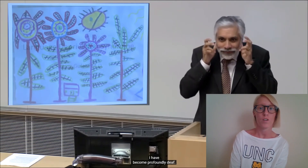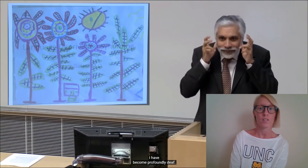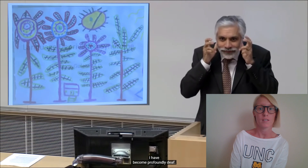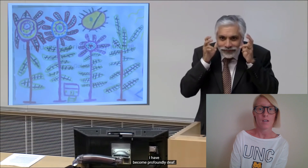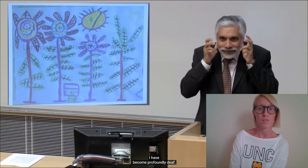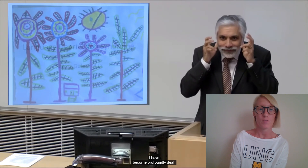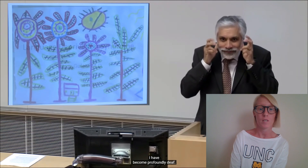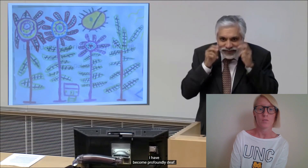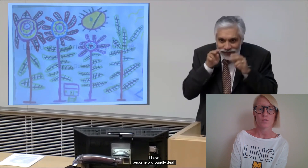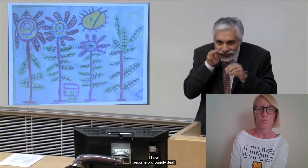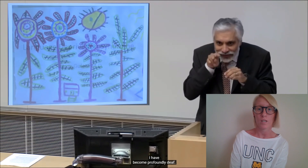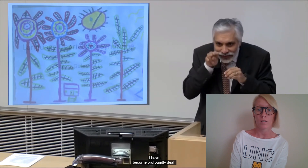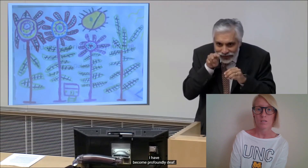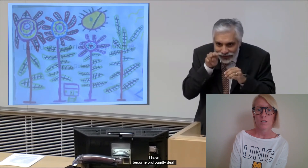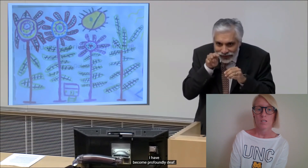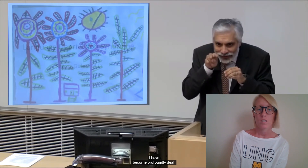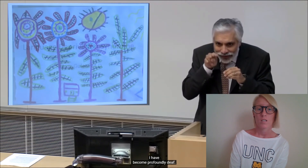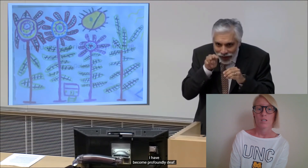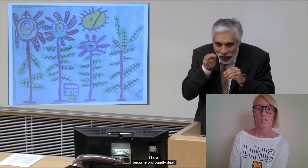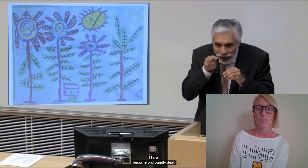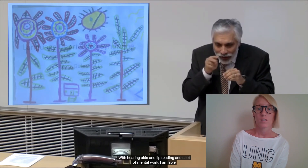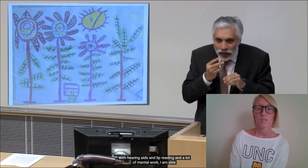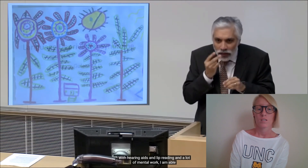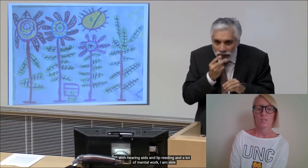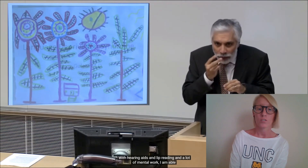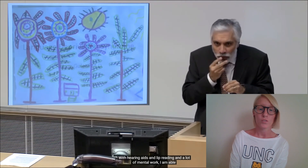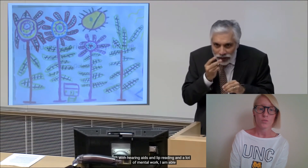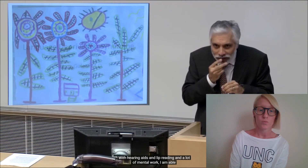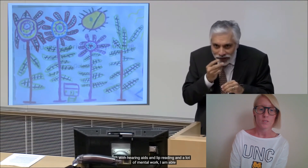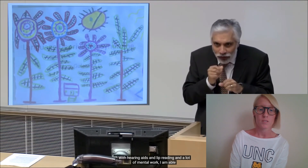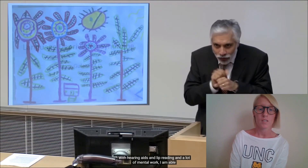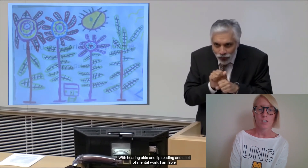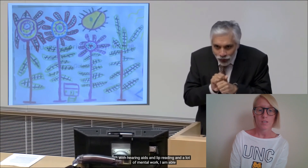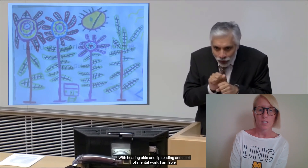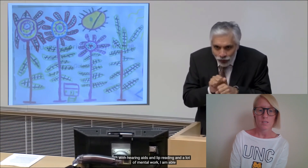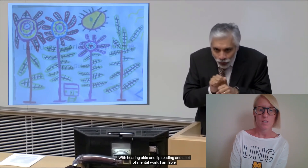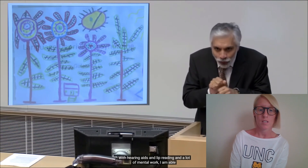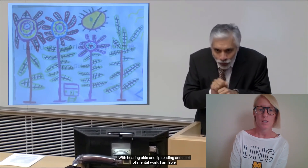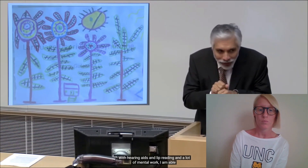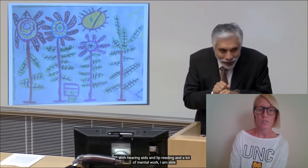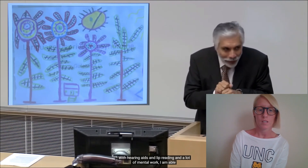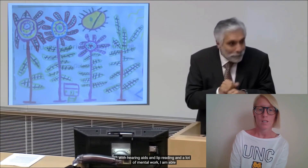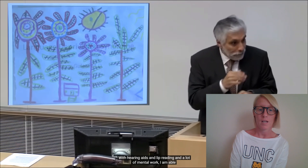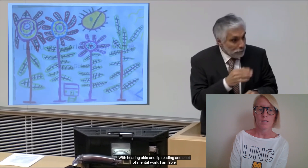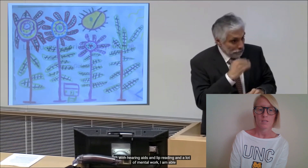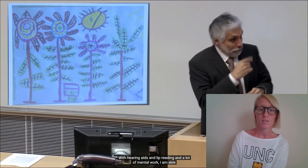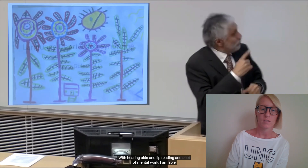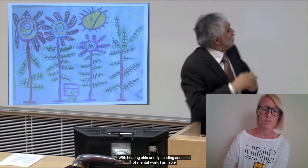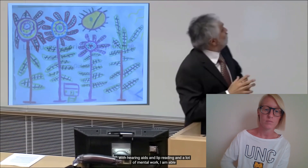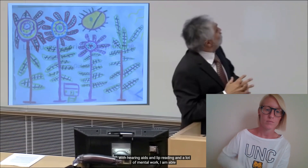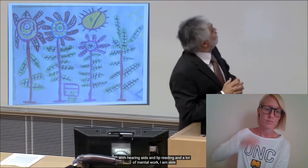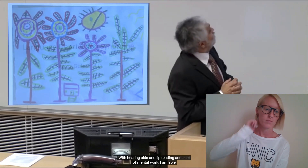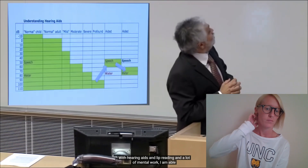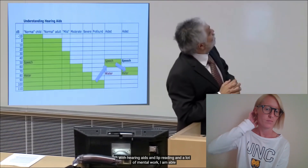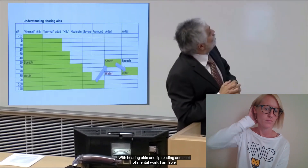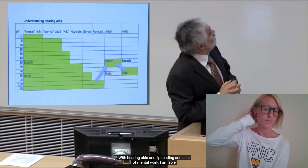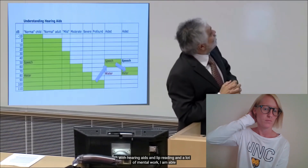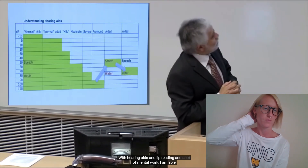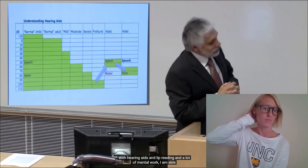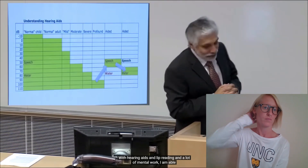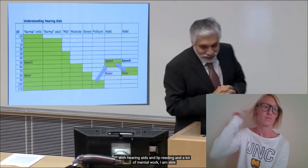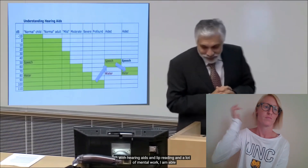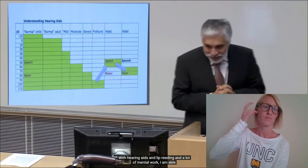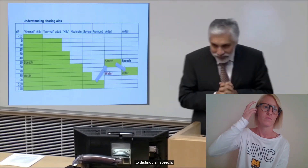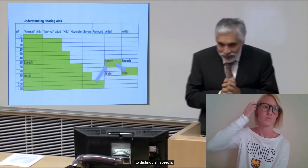became profoundly deaf, and I was able to wear. With hearing aids and lip reading and a lot of mental